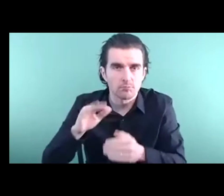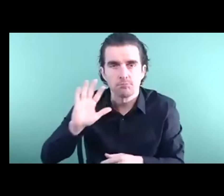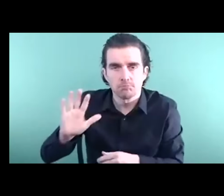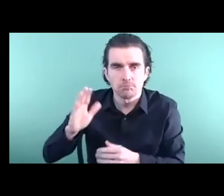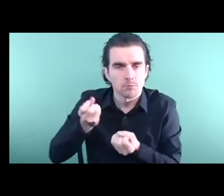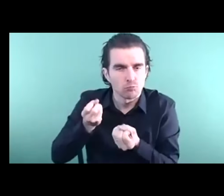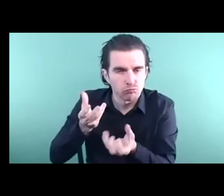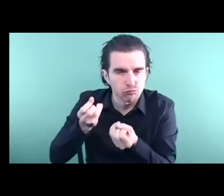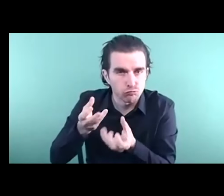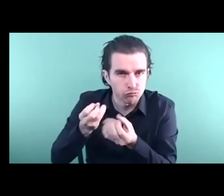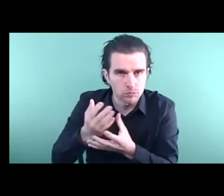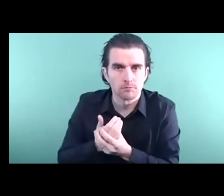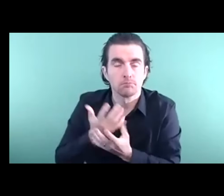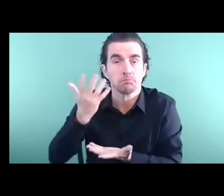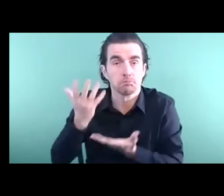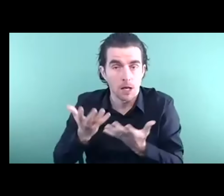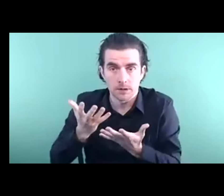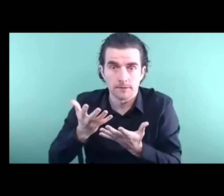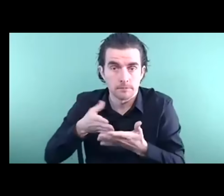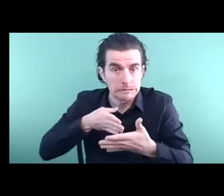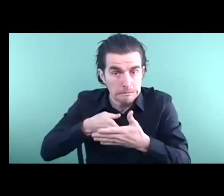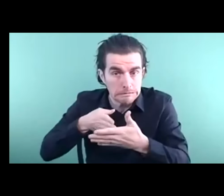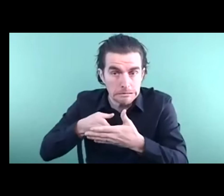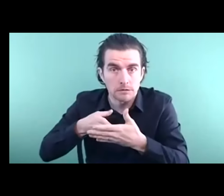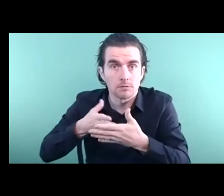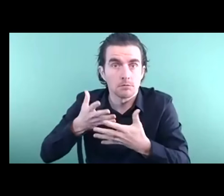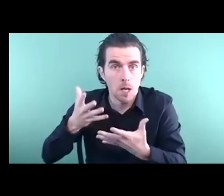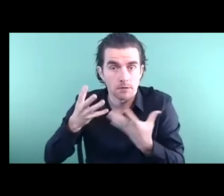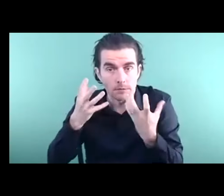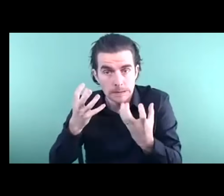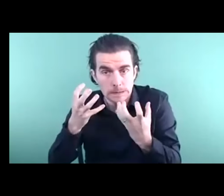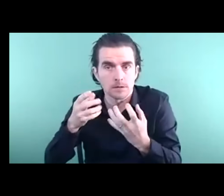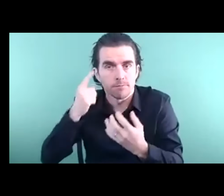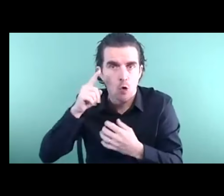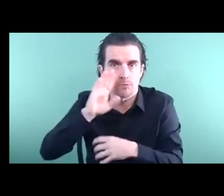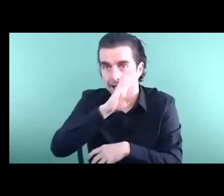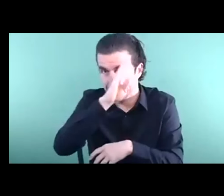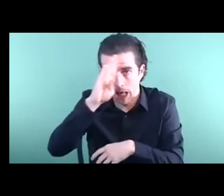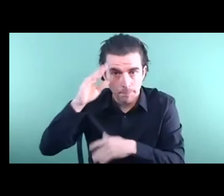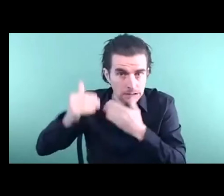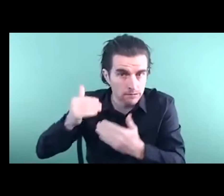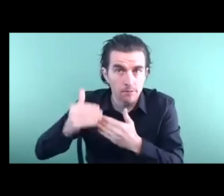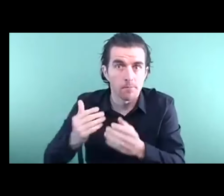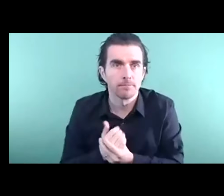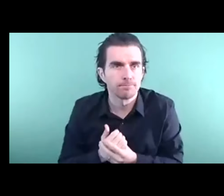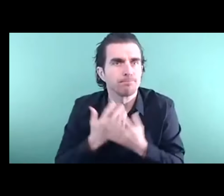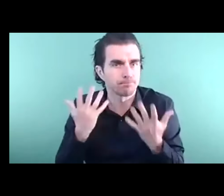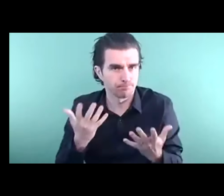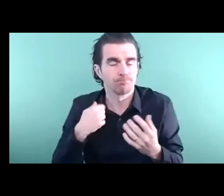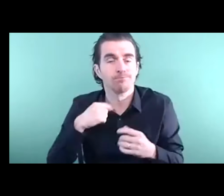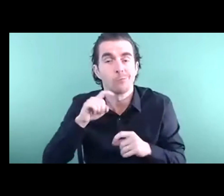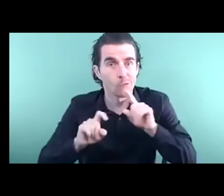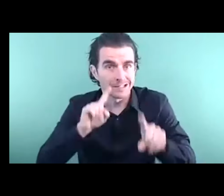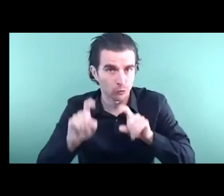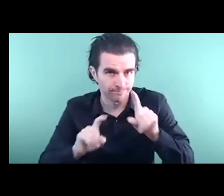So we have real-time captions, which you can access through the Zoom caption function or through the links that